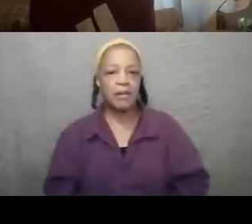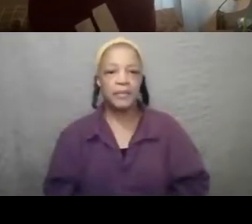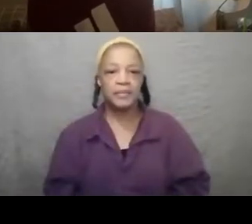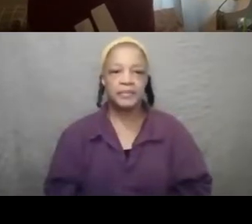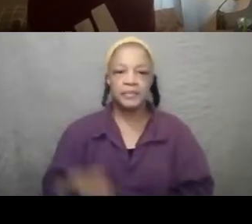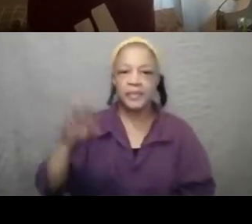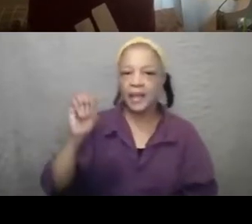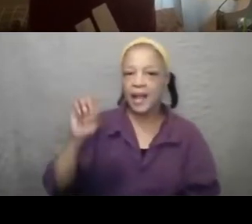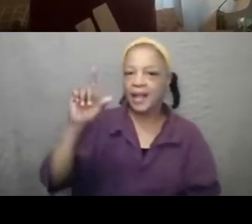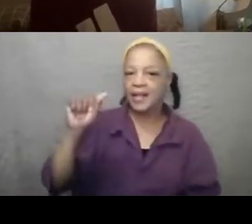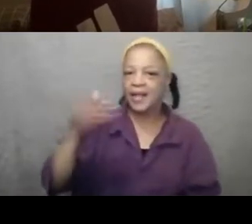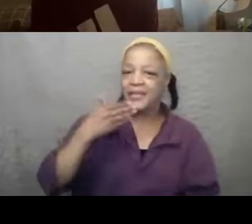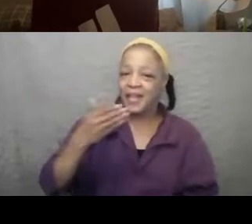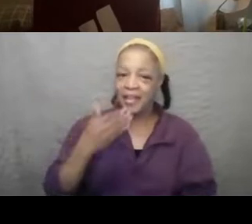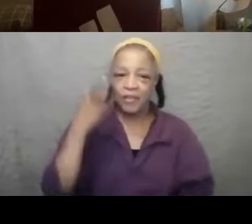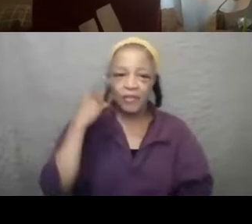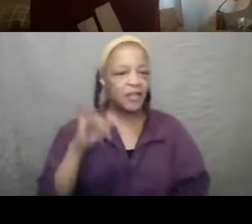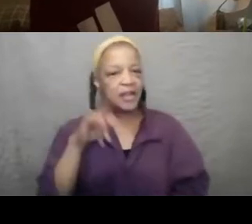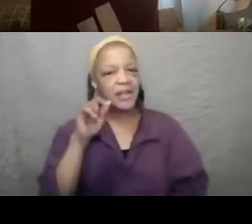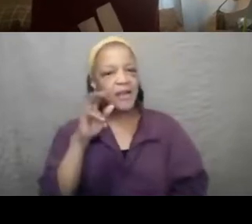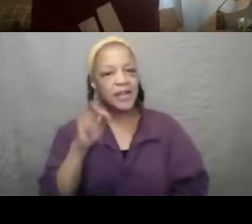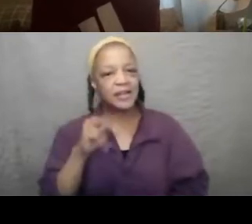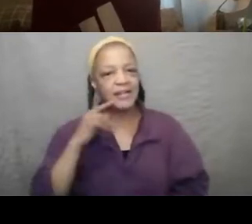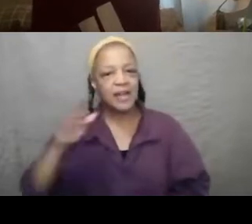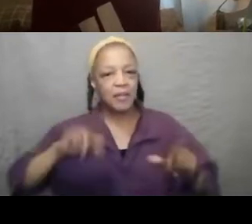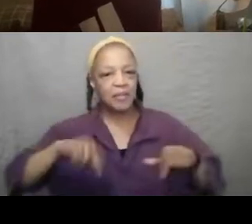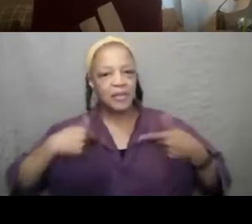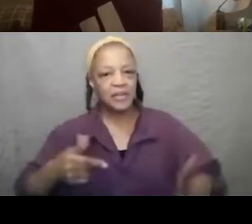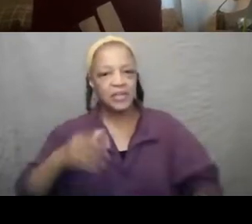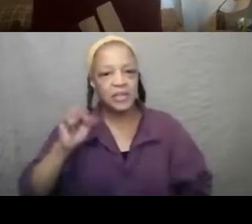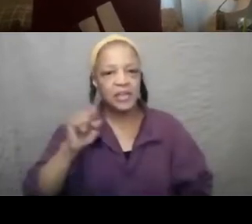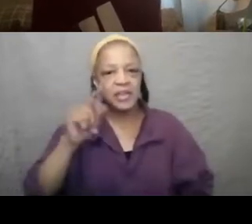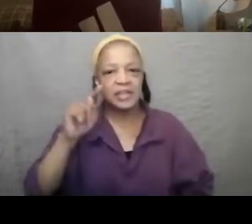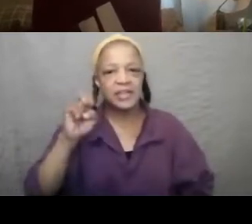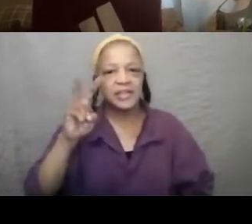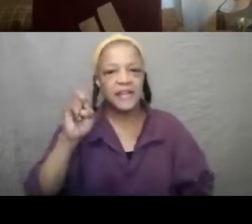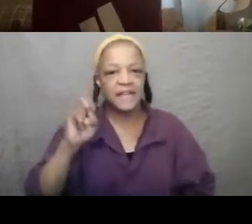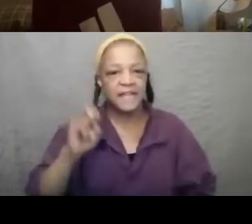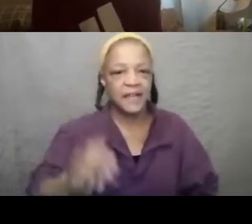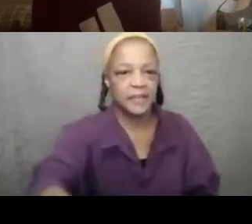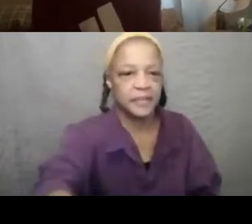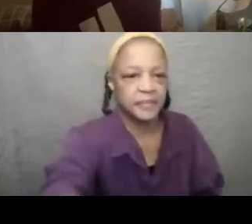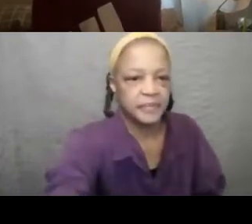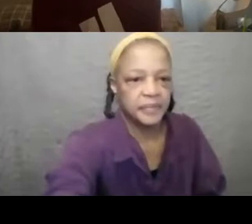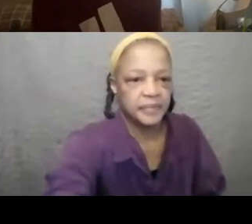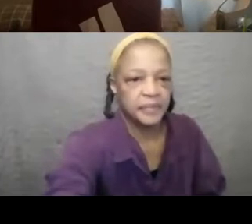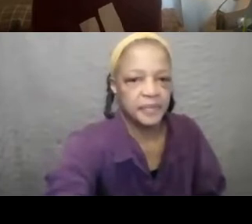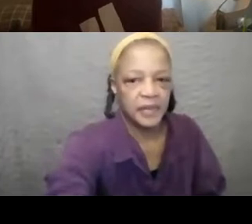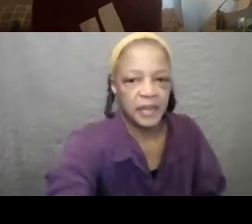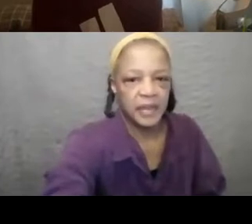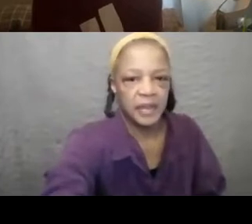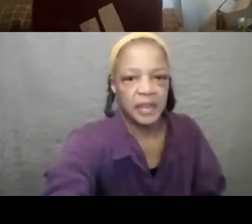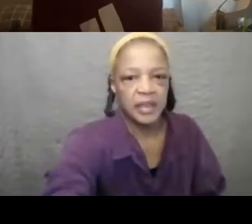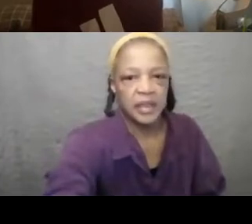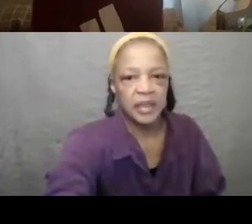wonderful. I'm going to turn to Steve next. So Steve, psychologist Jennifer Freud described